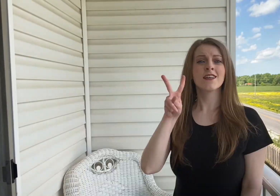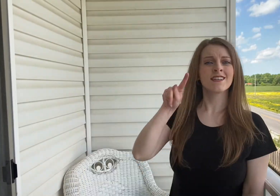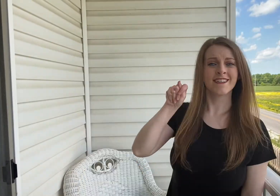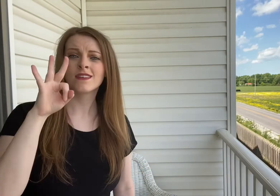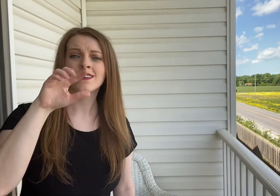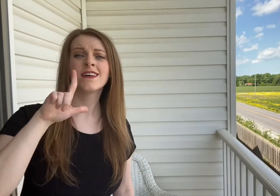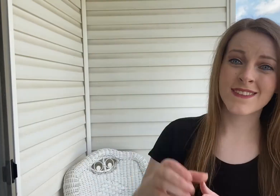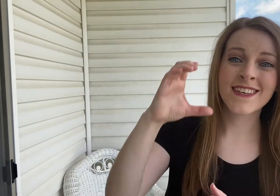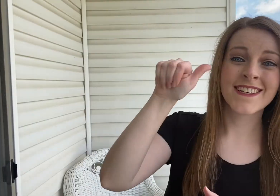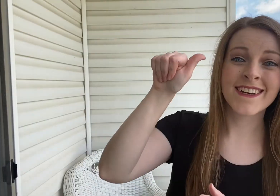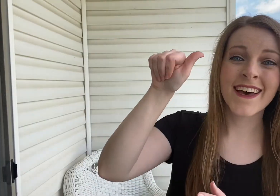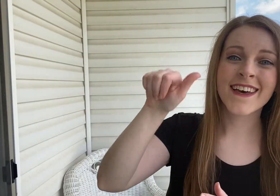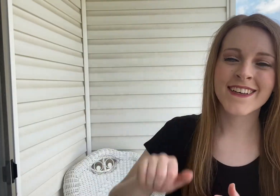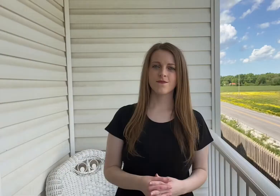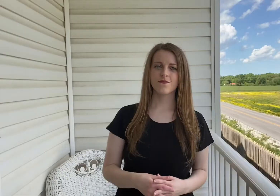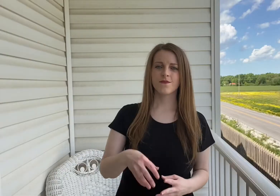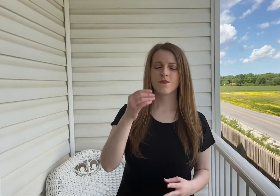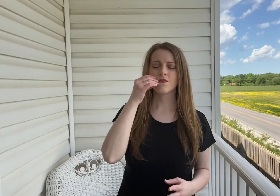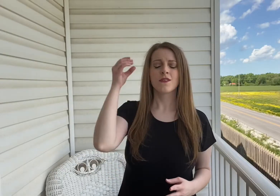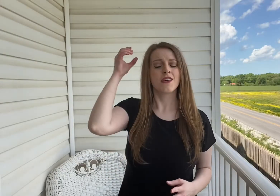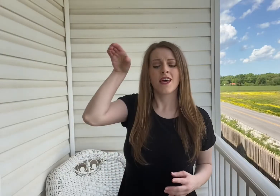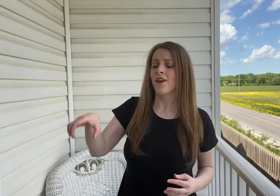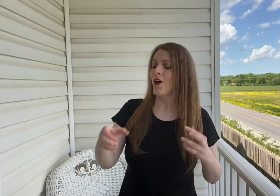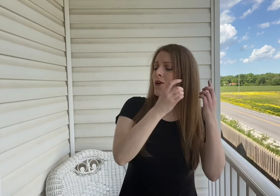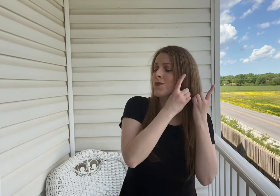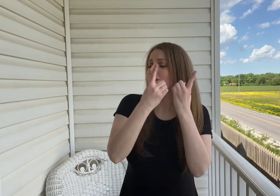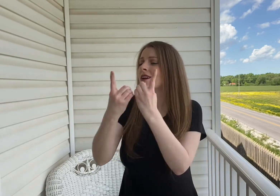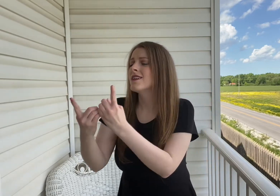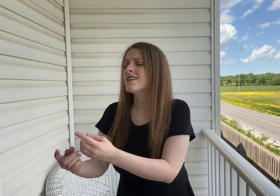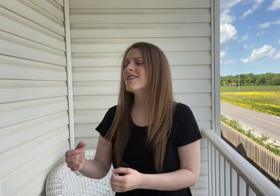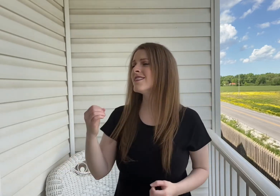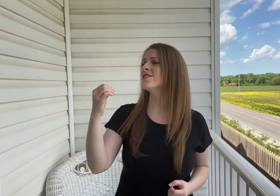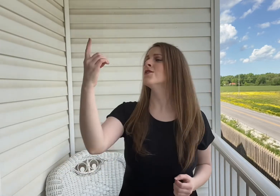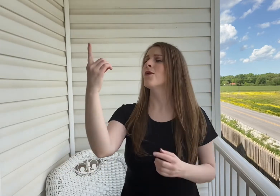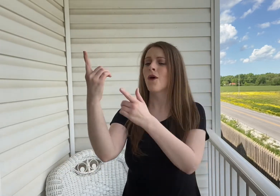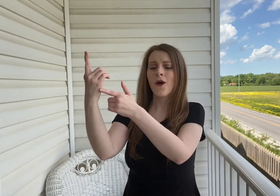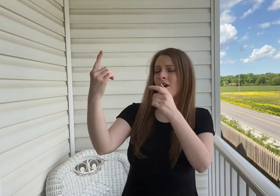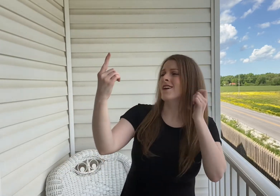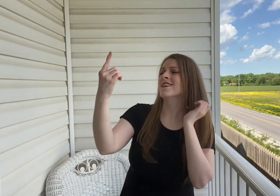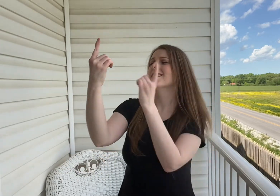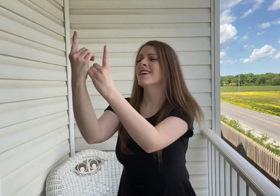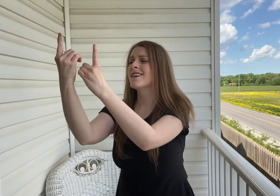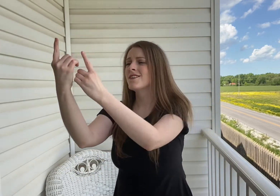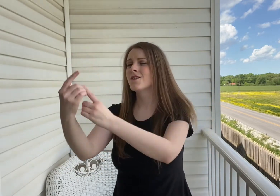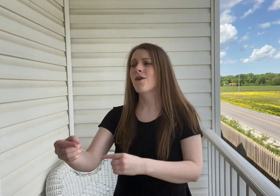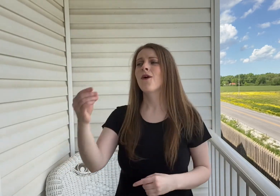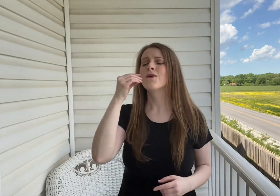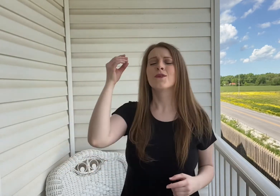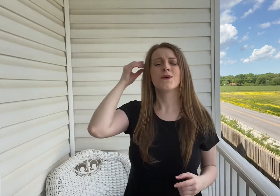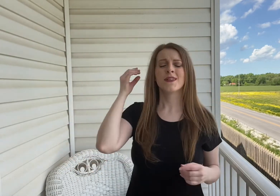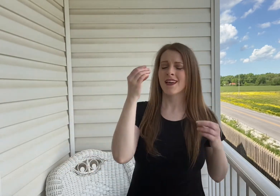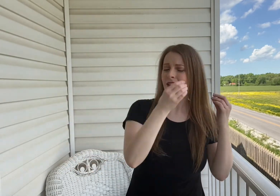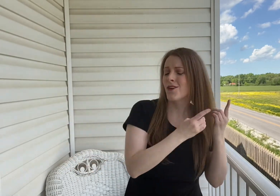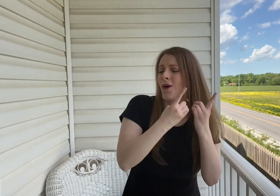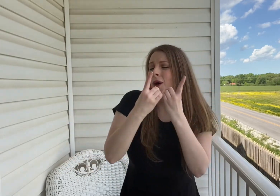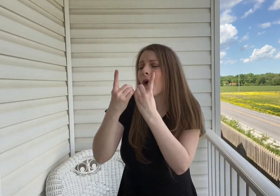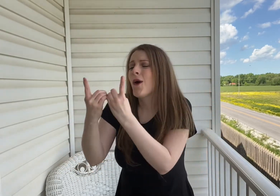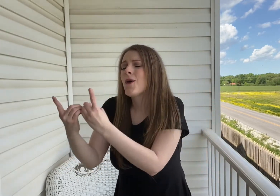Tampa. Sacramento. Thank you, Evan Hansen. Thank you, Evan Hansen. Video. Thank you. Thank you. This is awesome. Thank